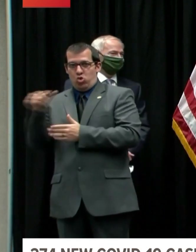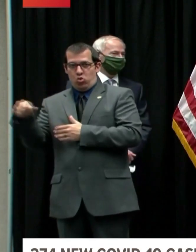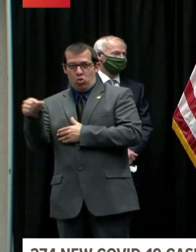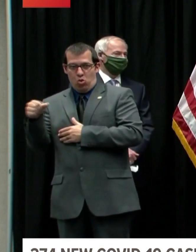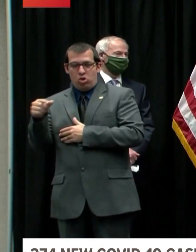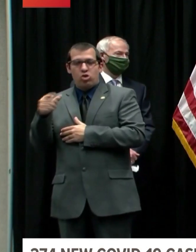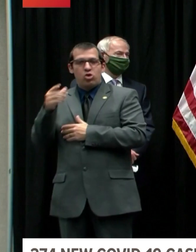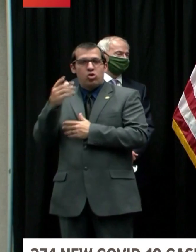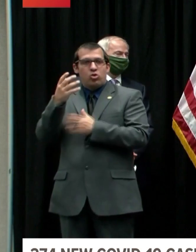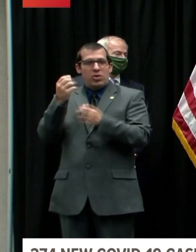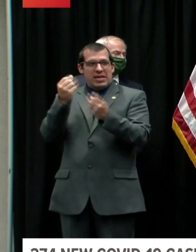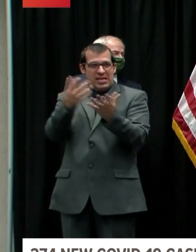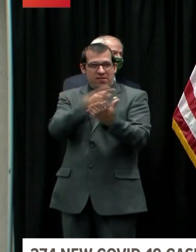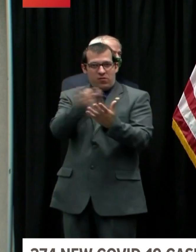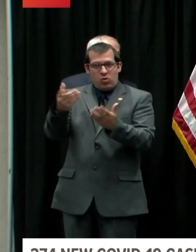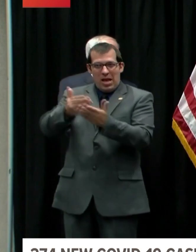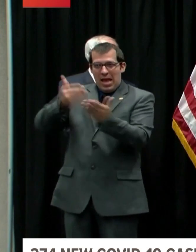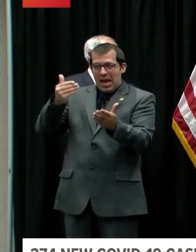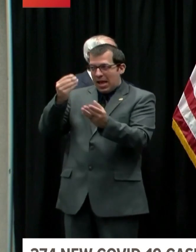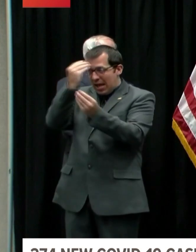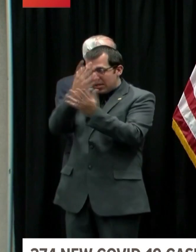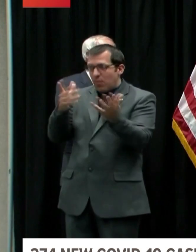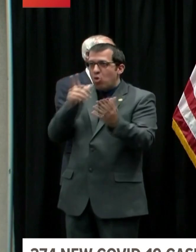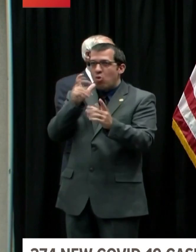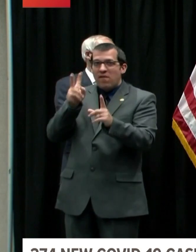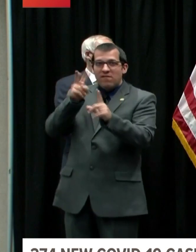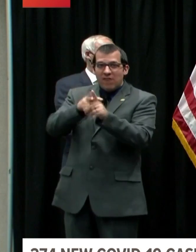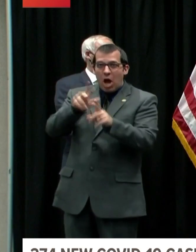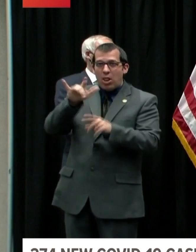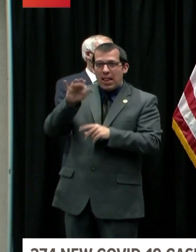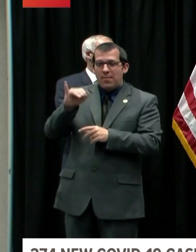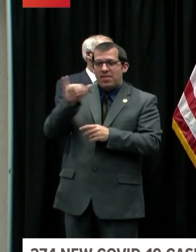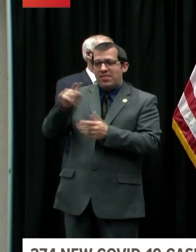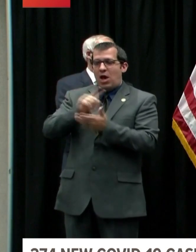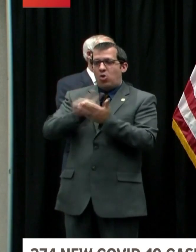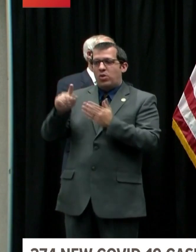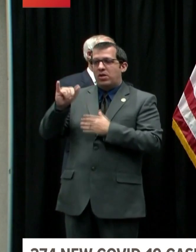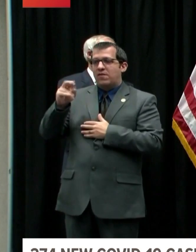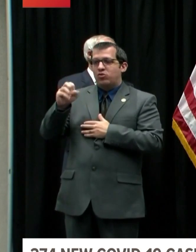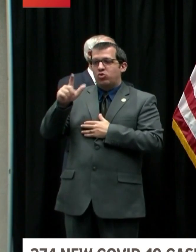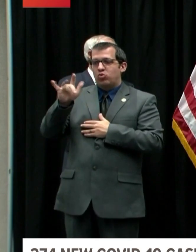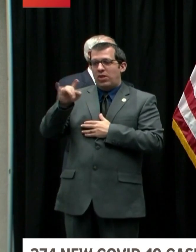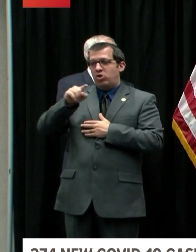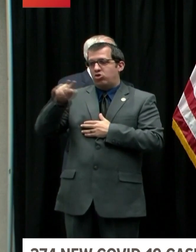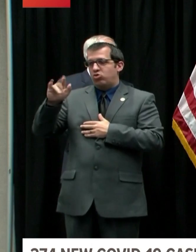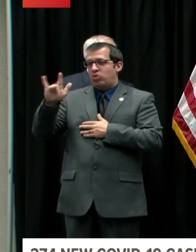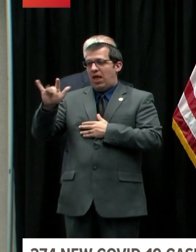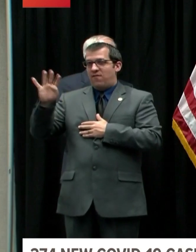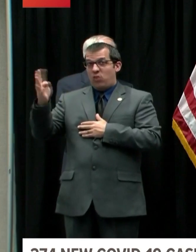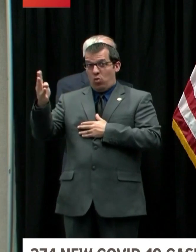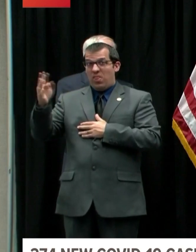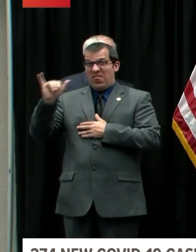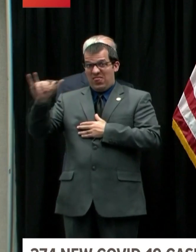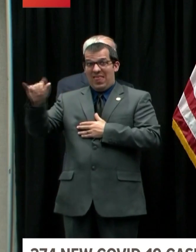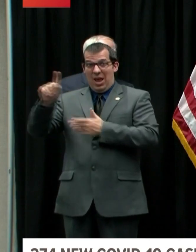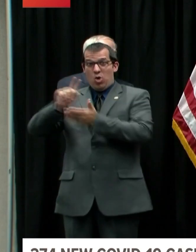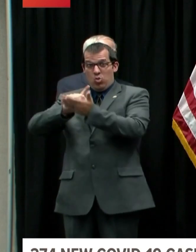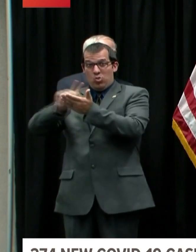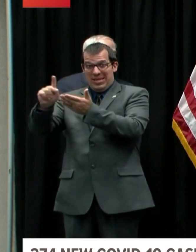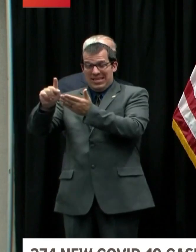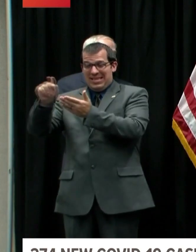everyone plenty of time heads up who will be filing claims the week of June 28th into July 4th. That's starting that week